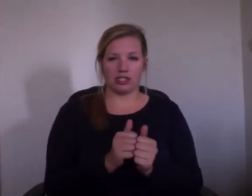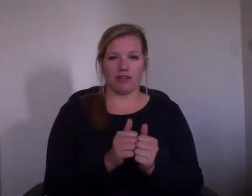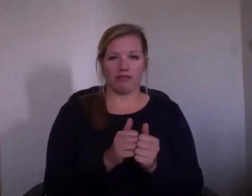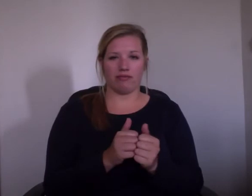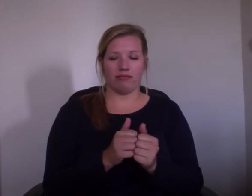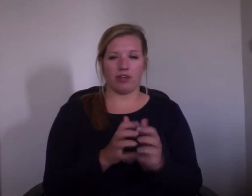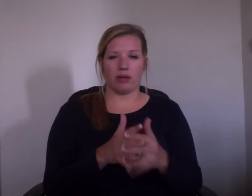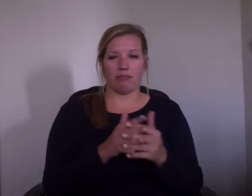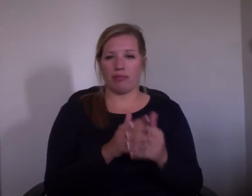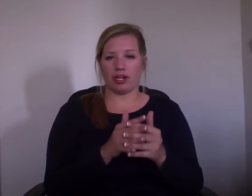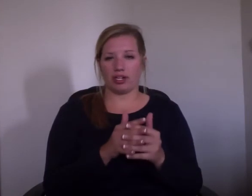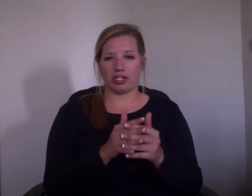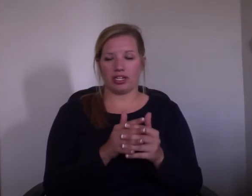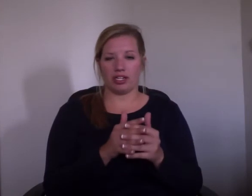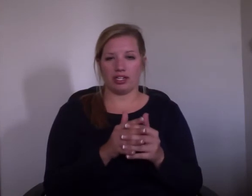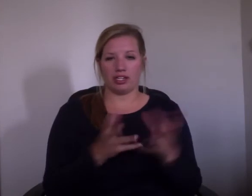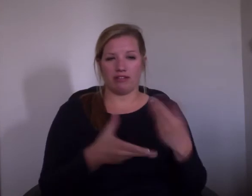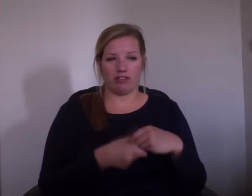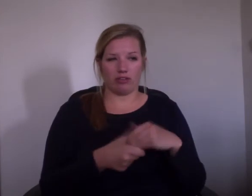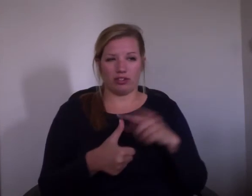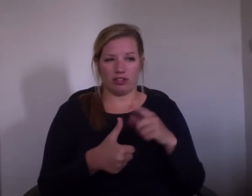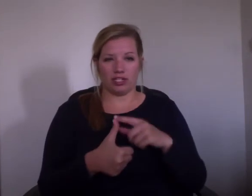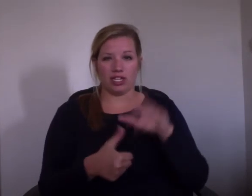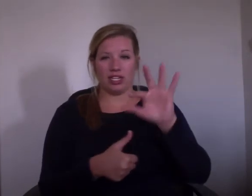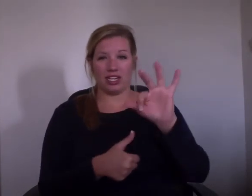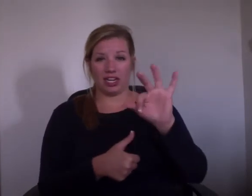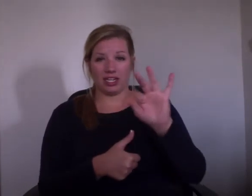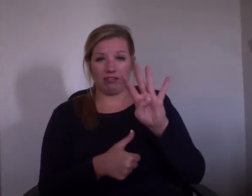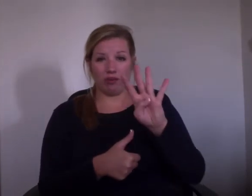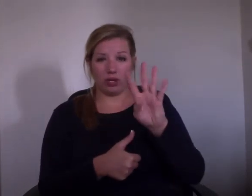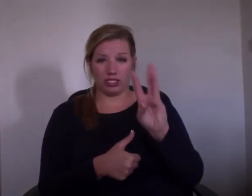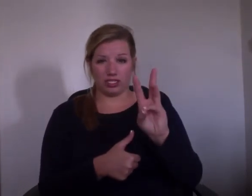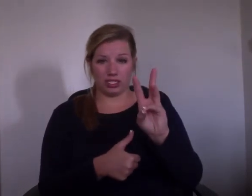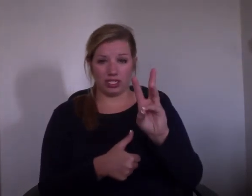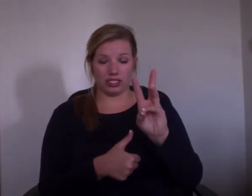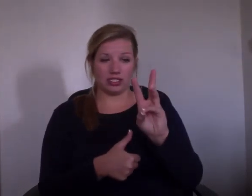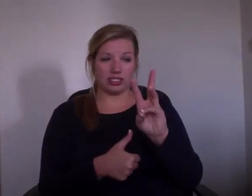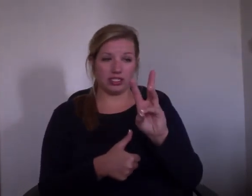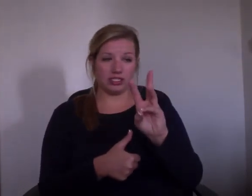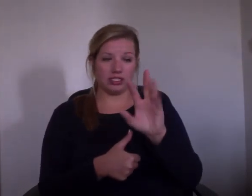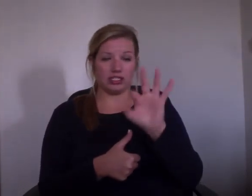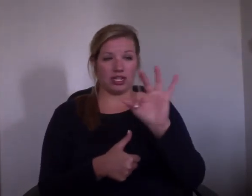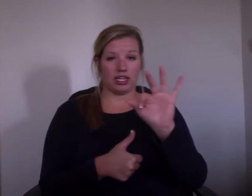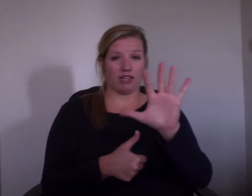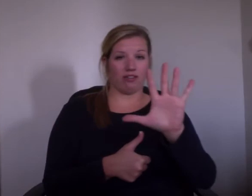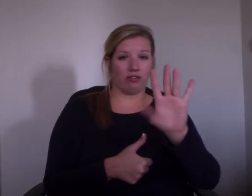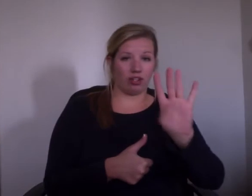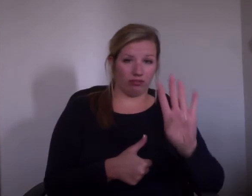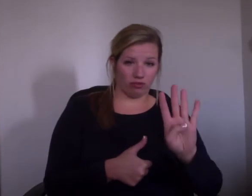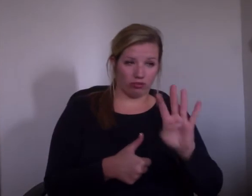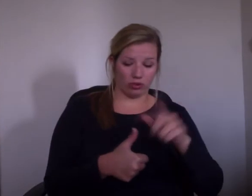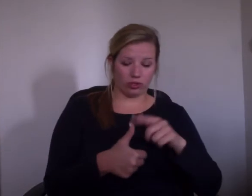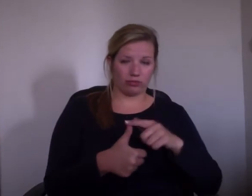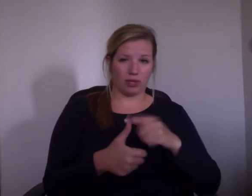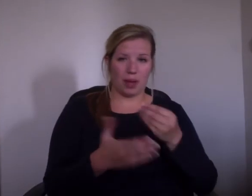from 46 to 54, so 1946 to 1954. It is what I call the money phase.